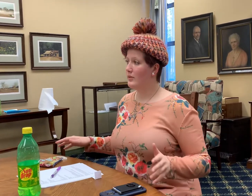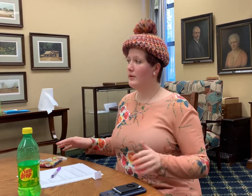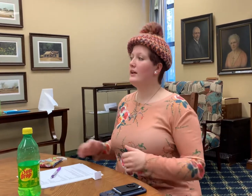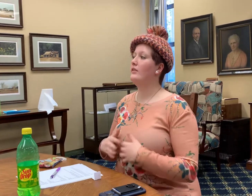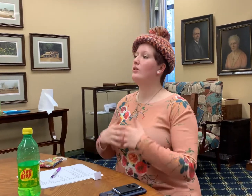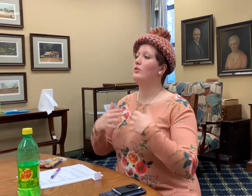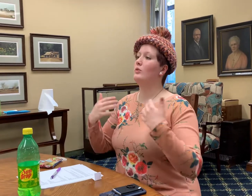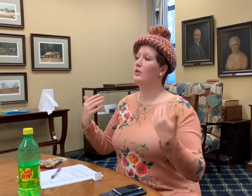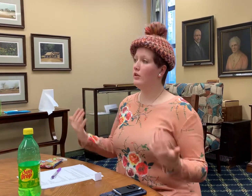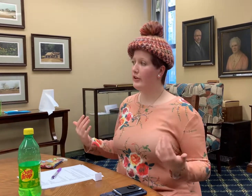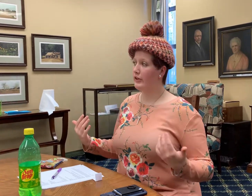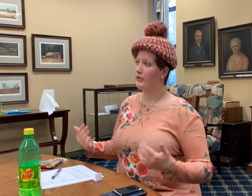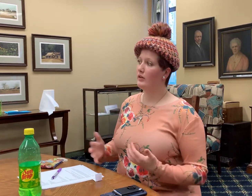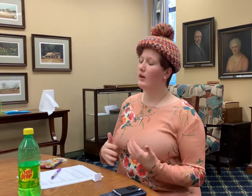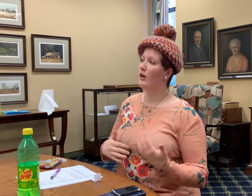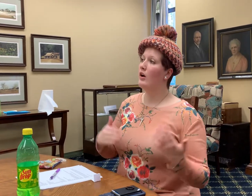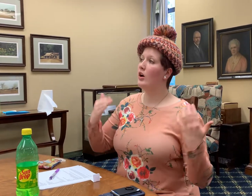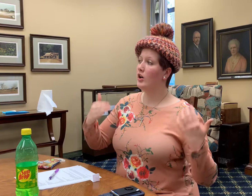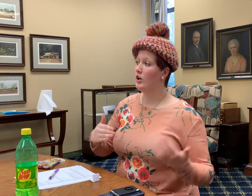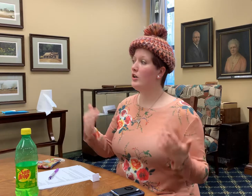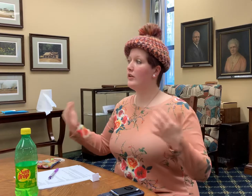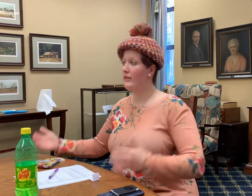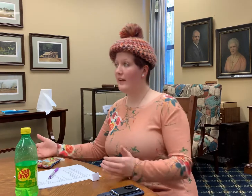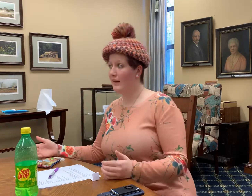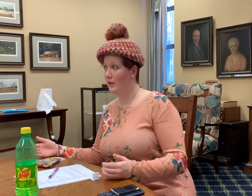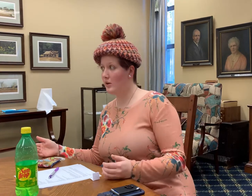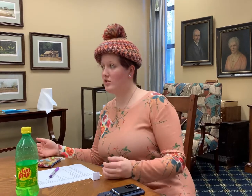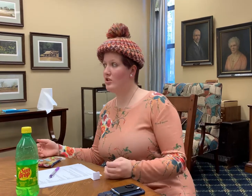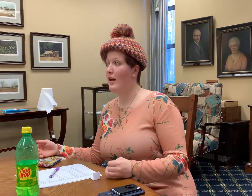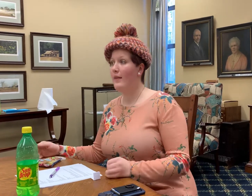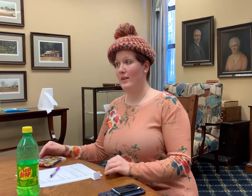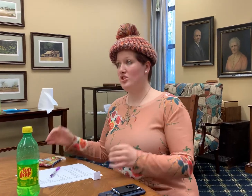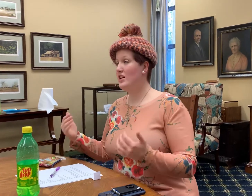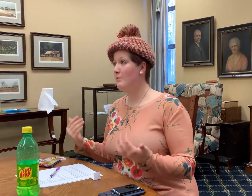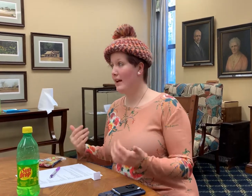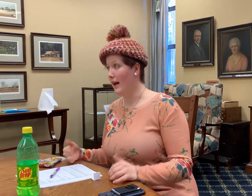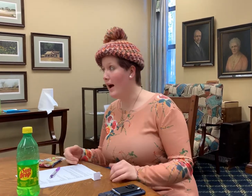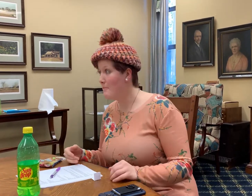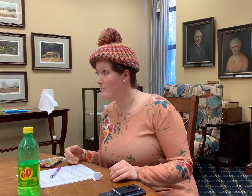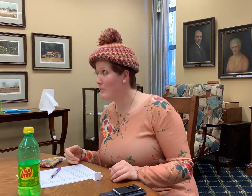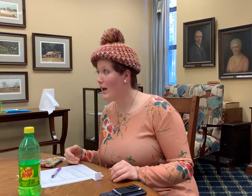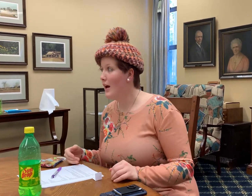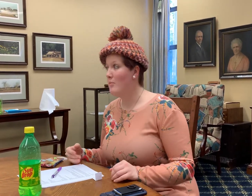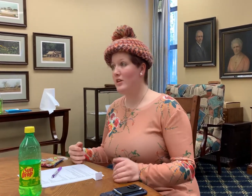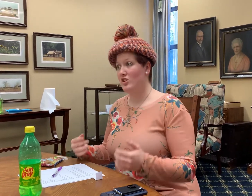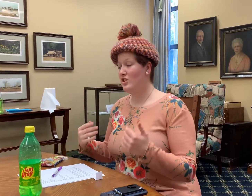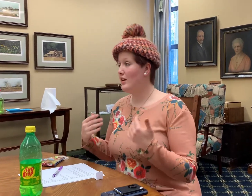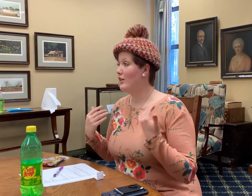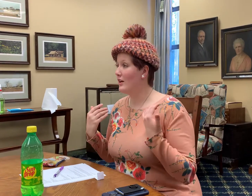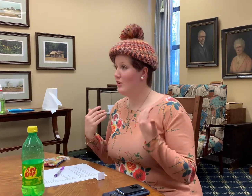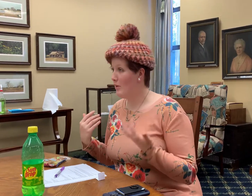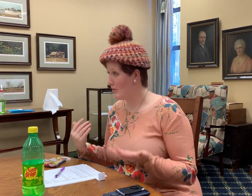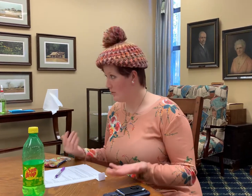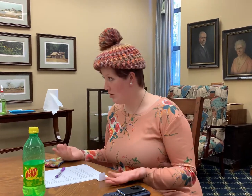place to learn her sign language that she had made up because she needed her kid to be able to communicate.